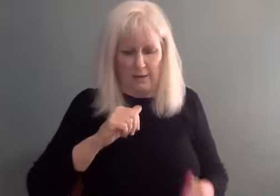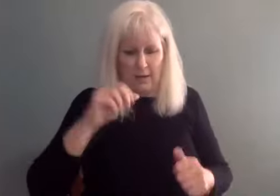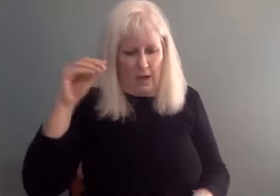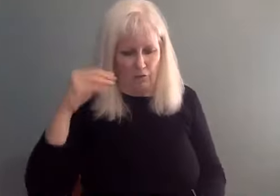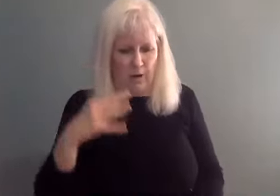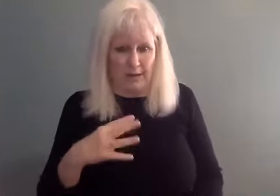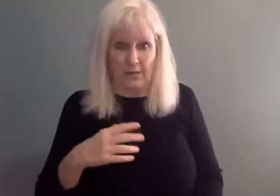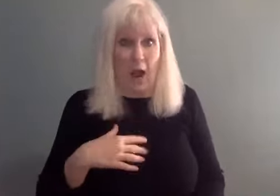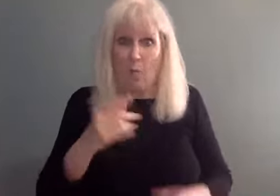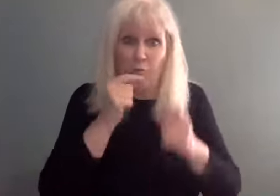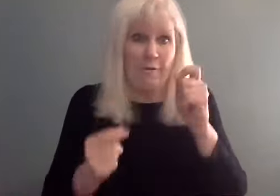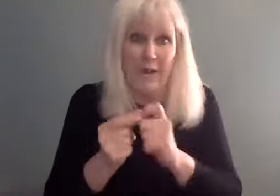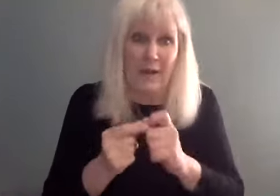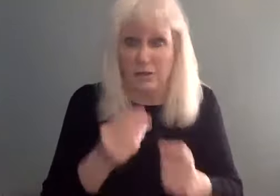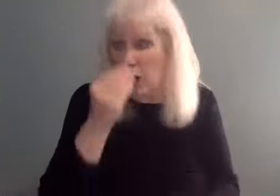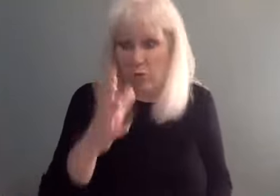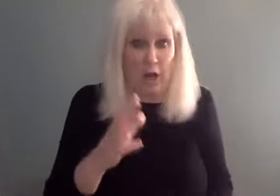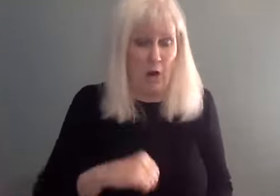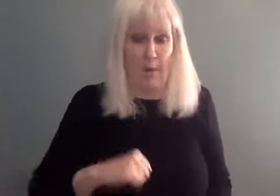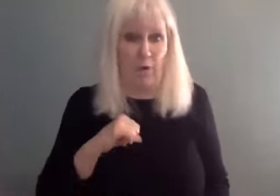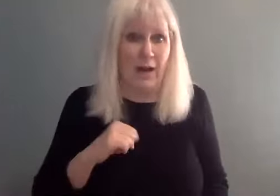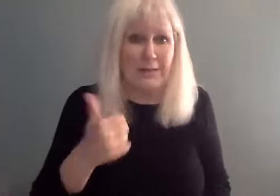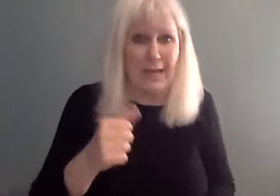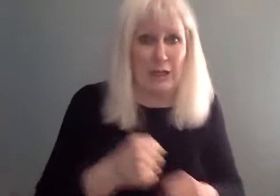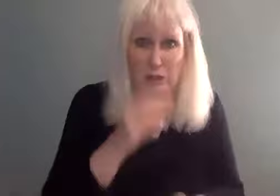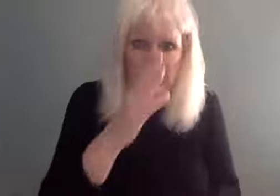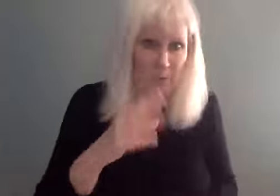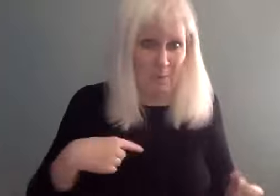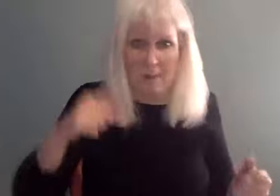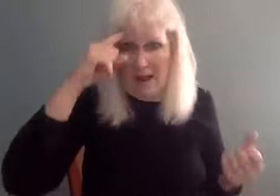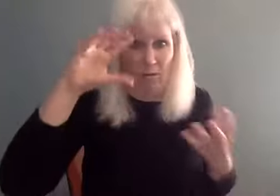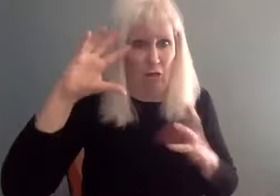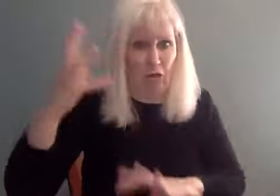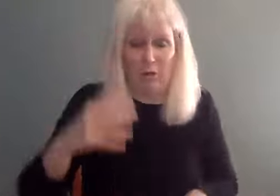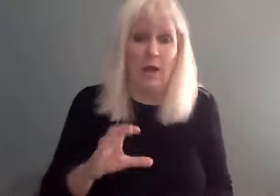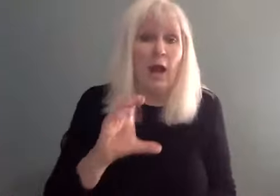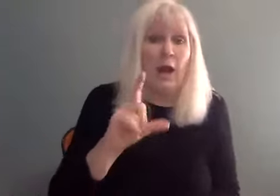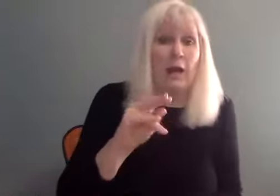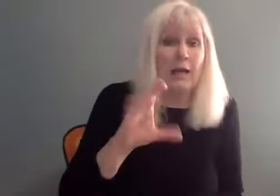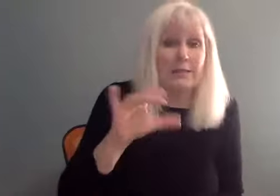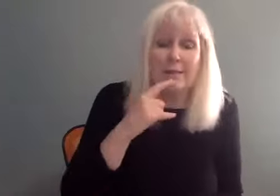revenge. I don't care about dignity and grace. I was 10 years sober and a mess. He said, so you can be an example to others.